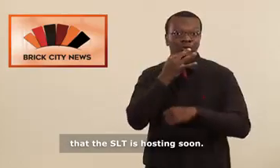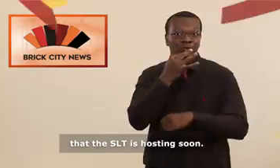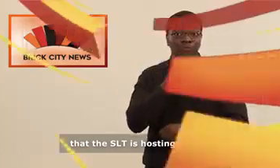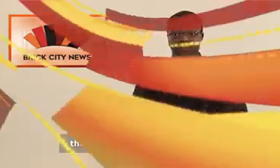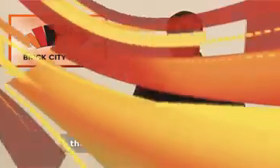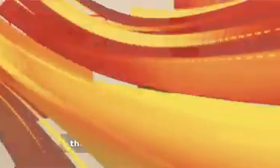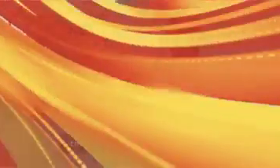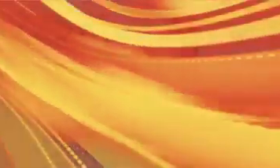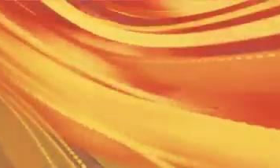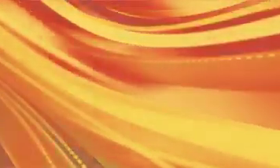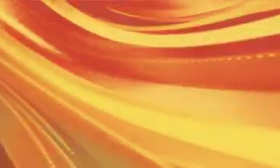soon.